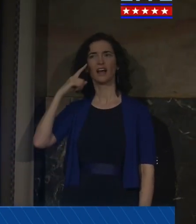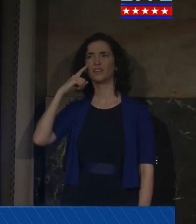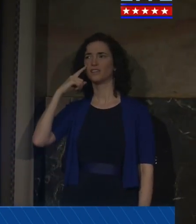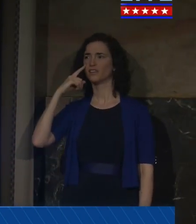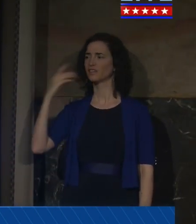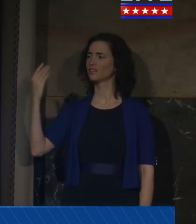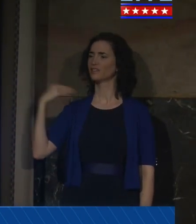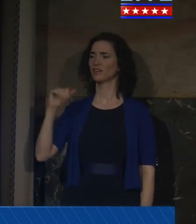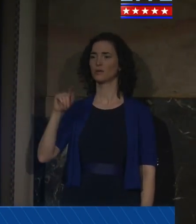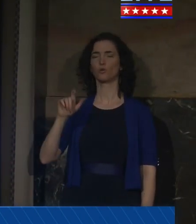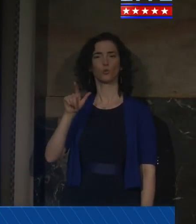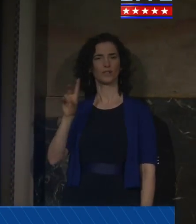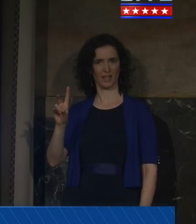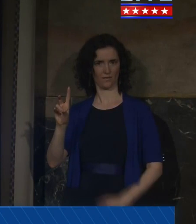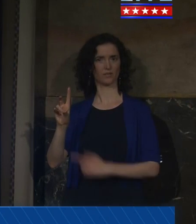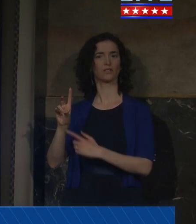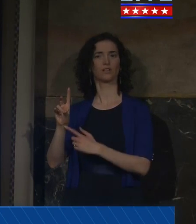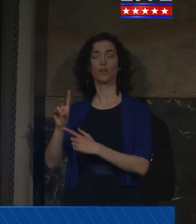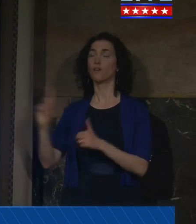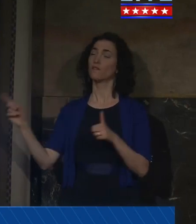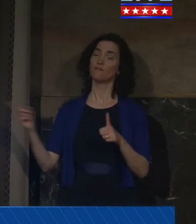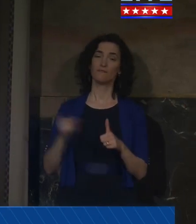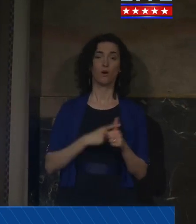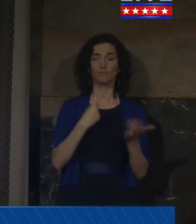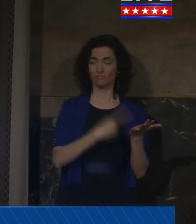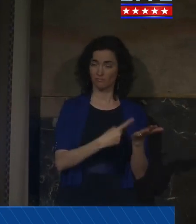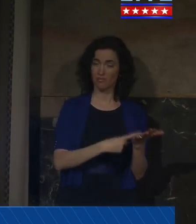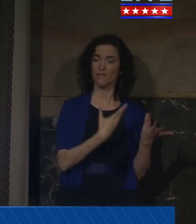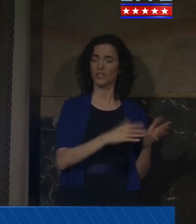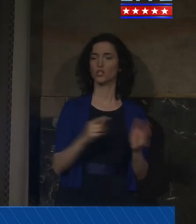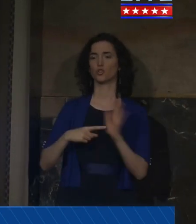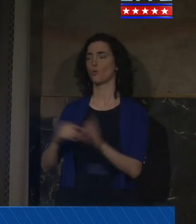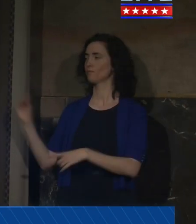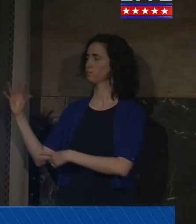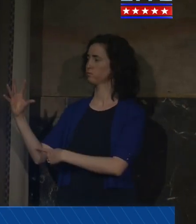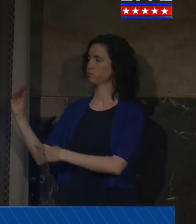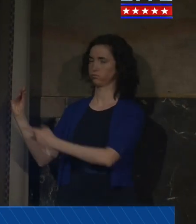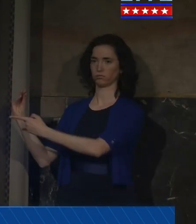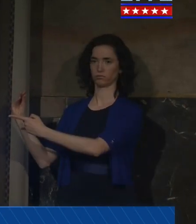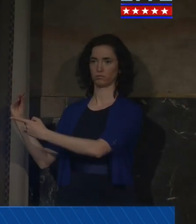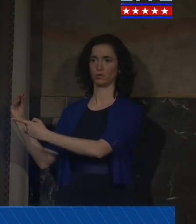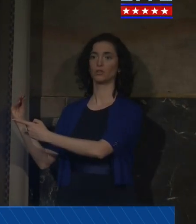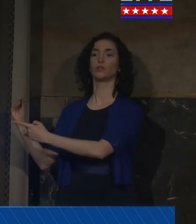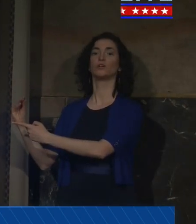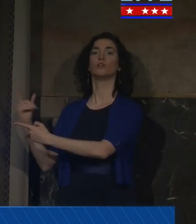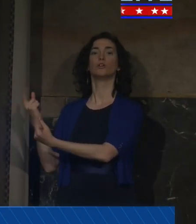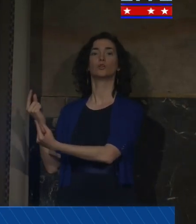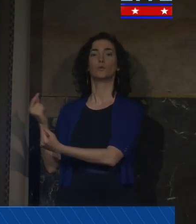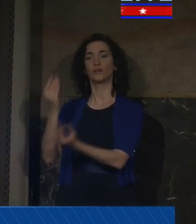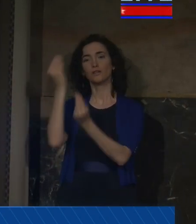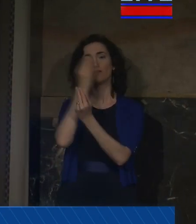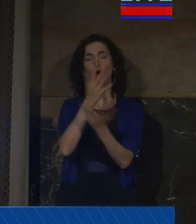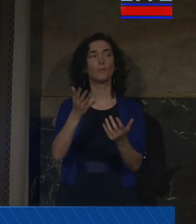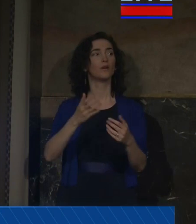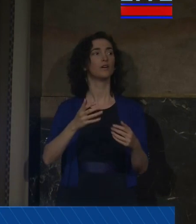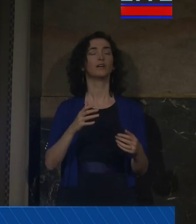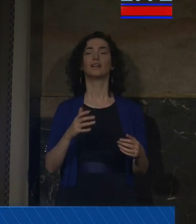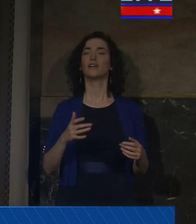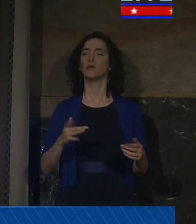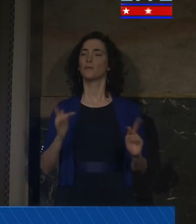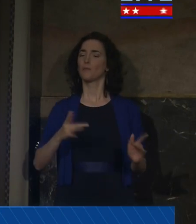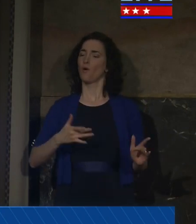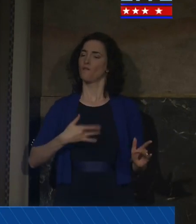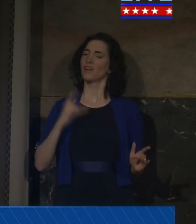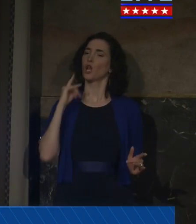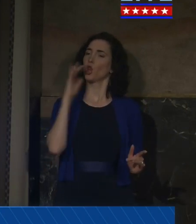27th, after we had had the initial discussion. And what we had conveyed at that time, looking at the data, was that COVID-like illnesses,